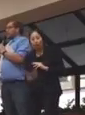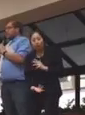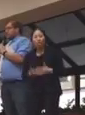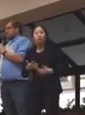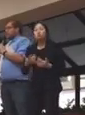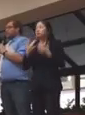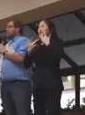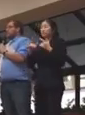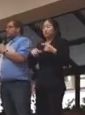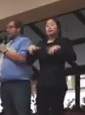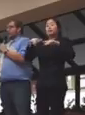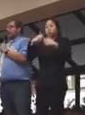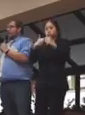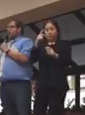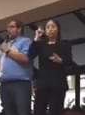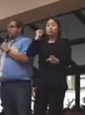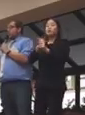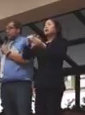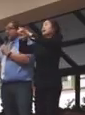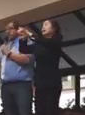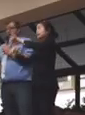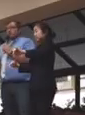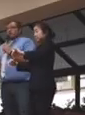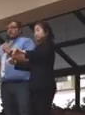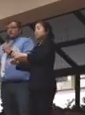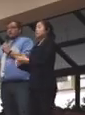losing interpreters that work,